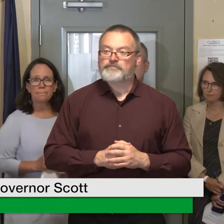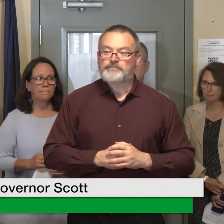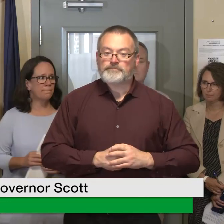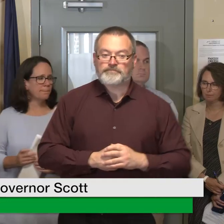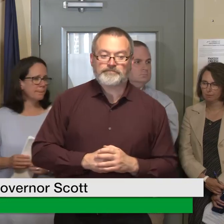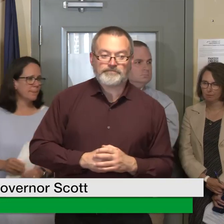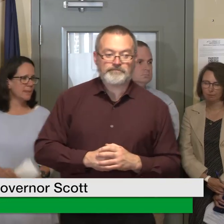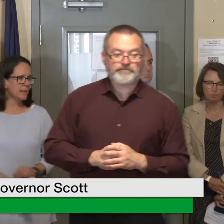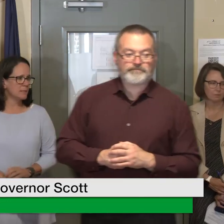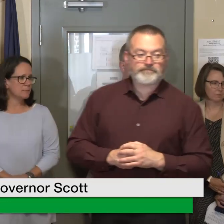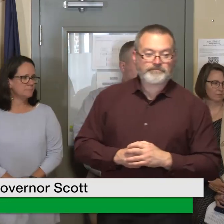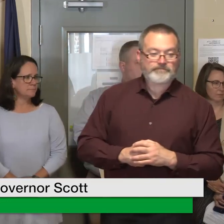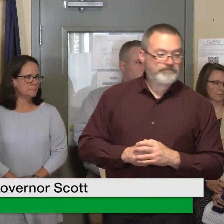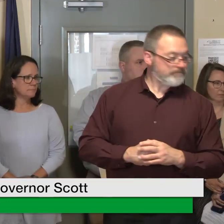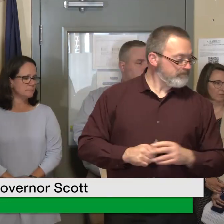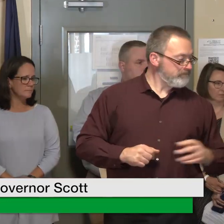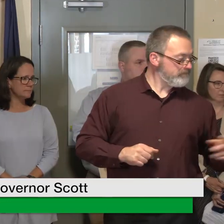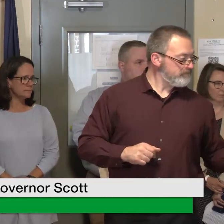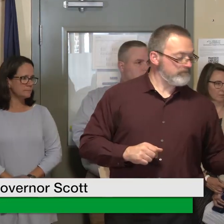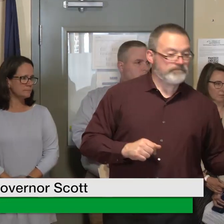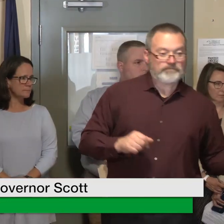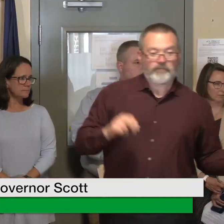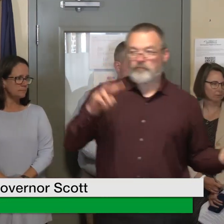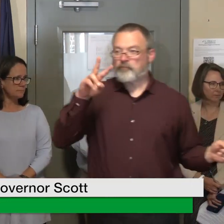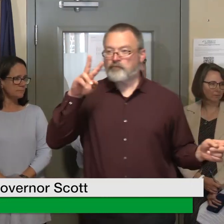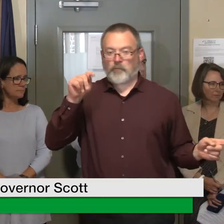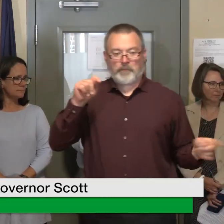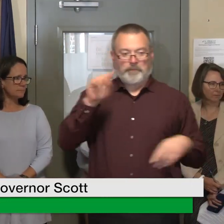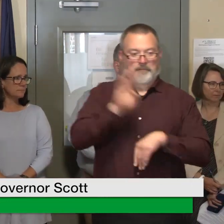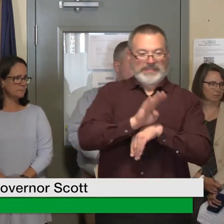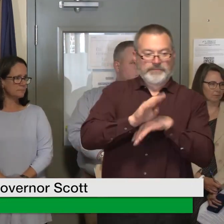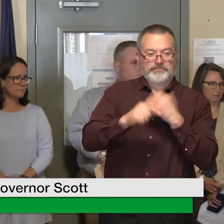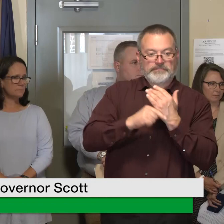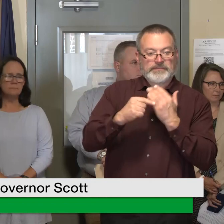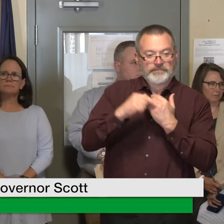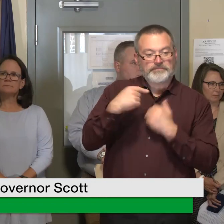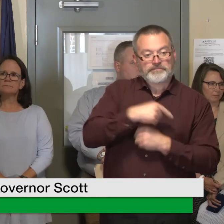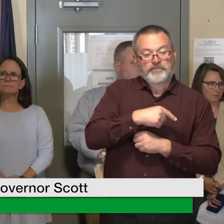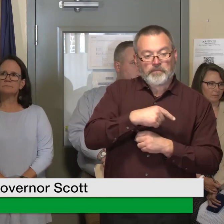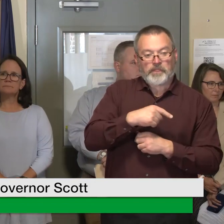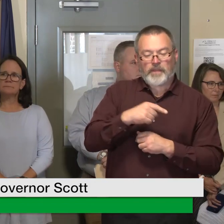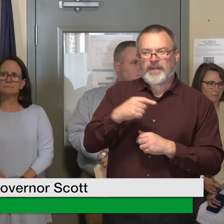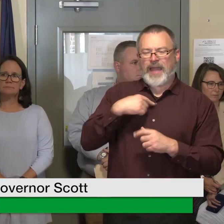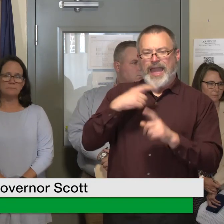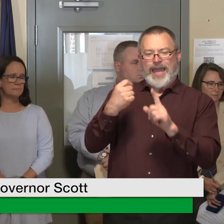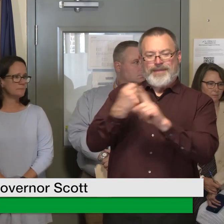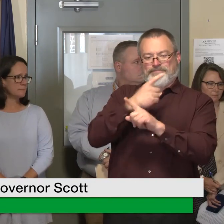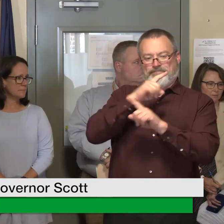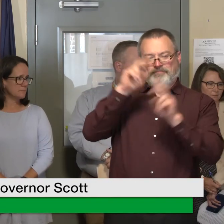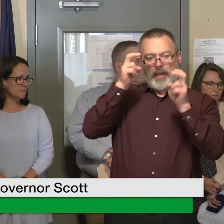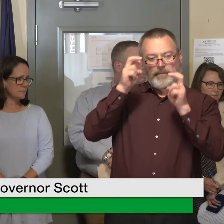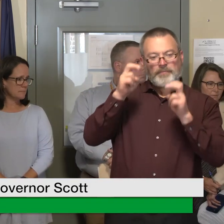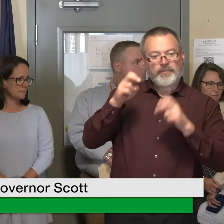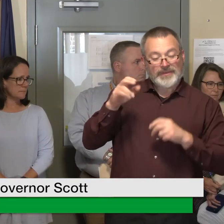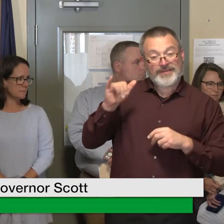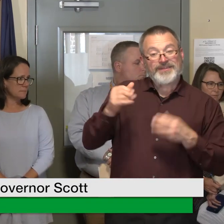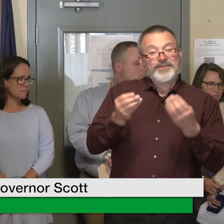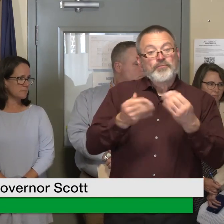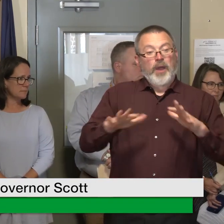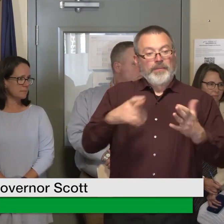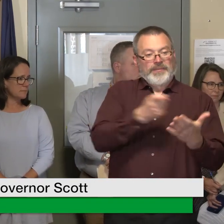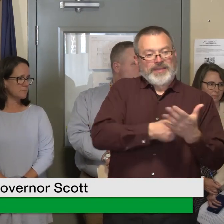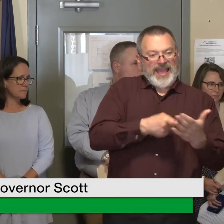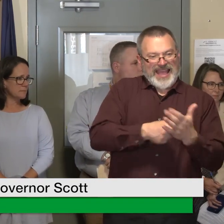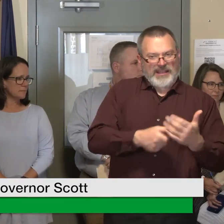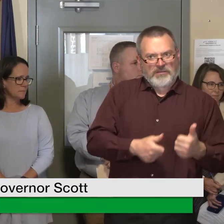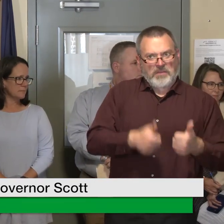On a different subject, Governor, the property tax increase that is coming, is